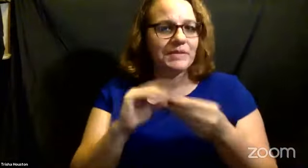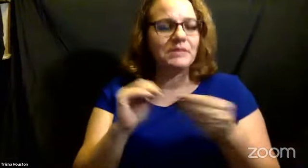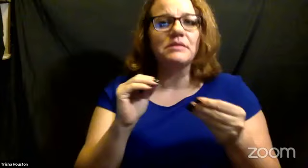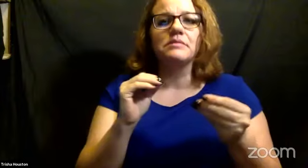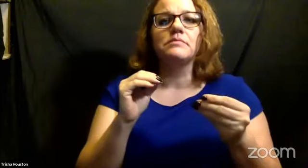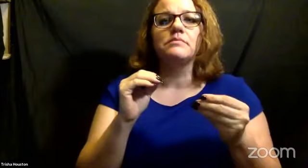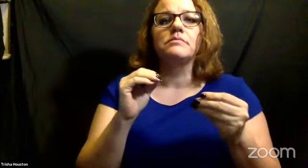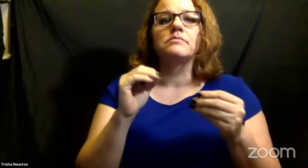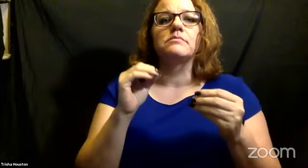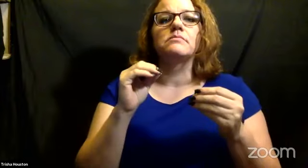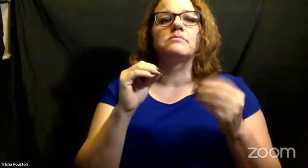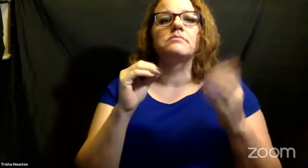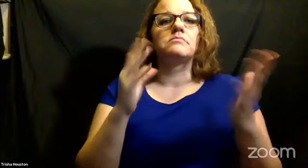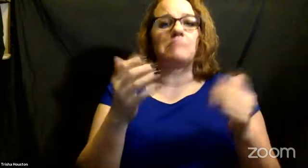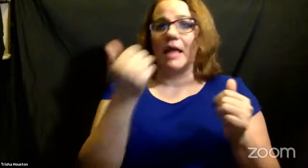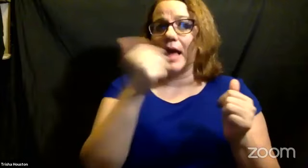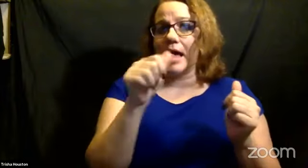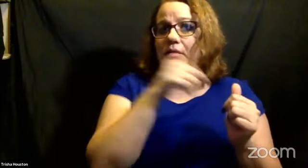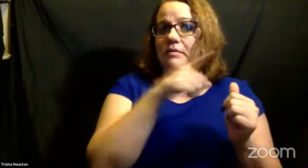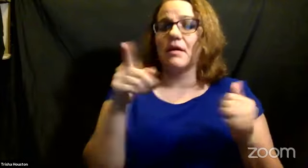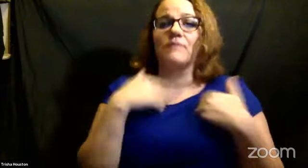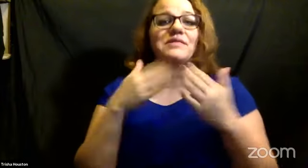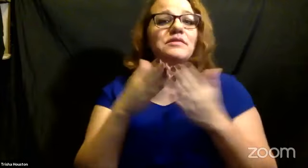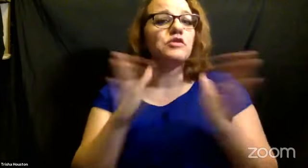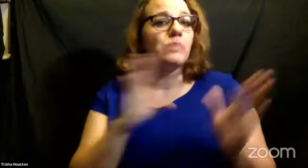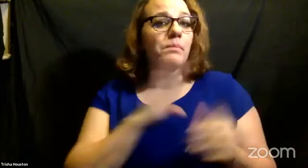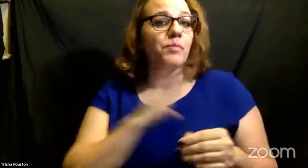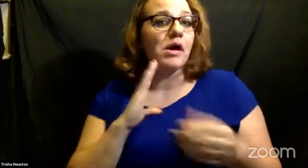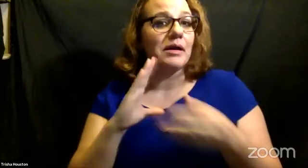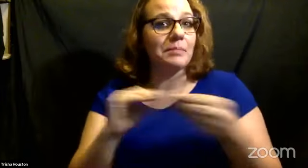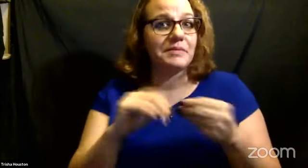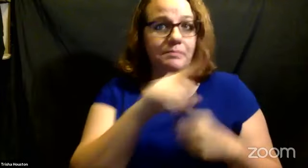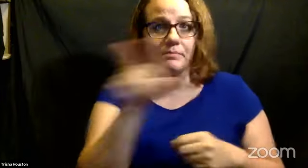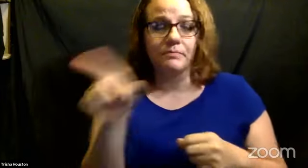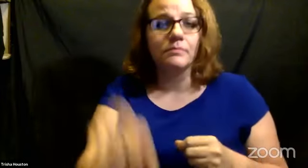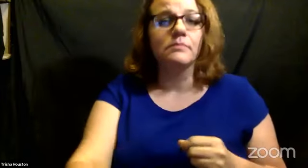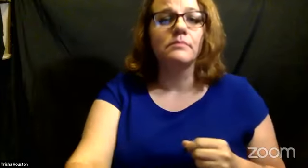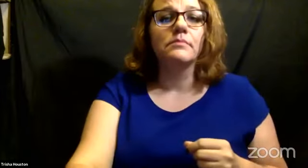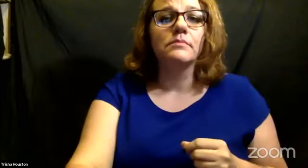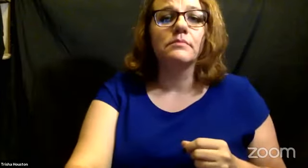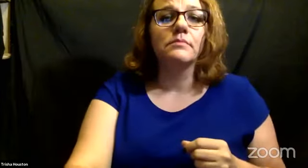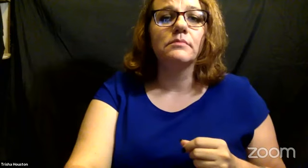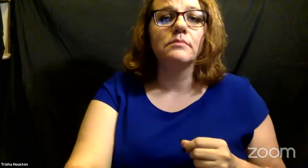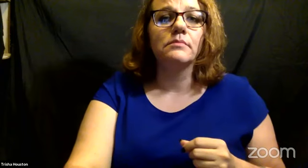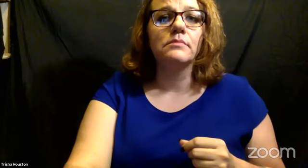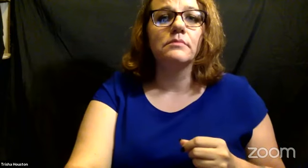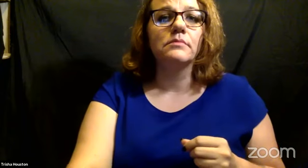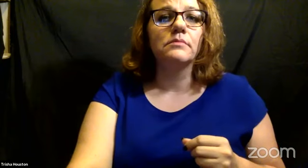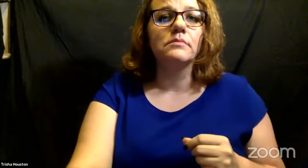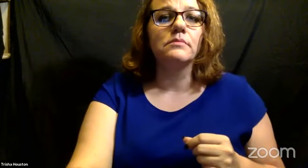Now for general board comments. Is there any general board comments?